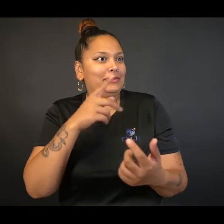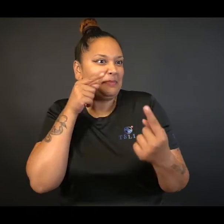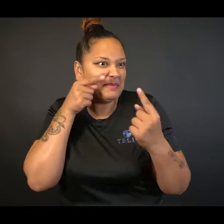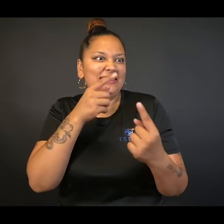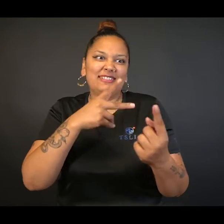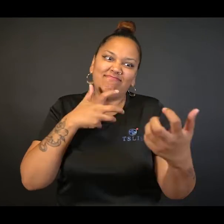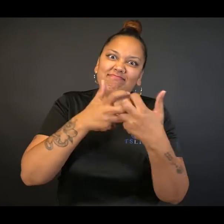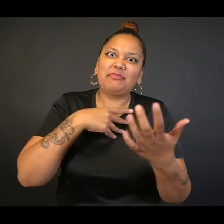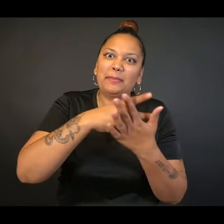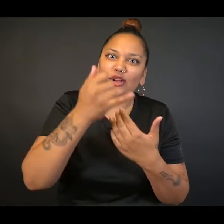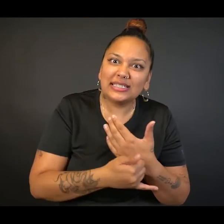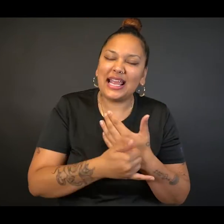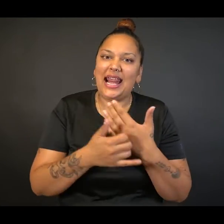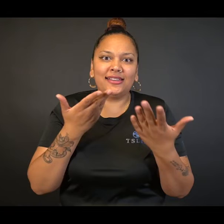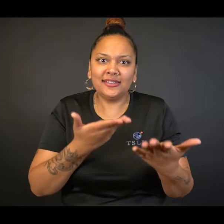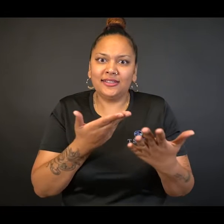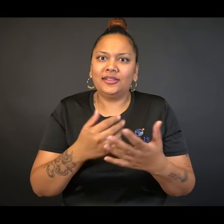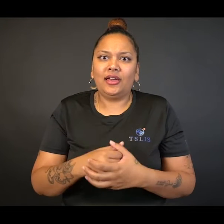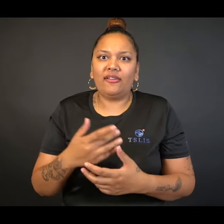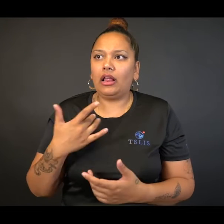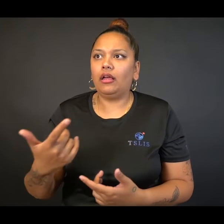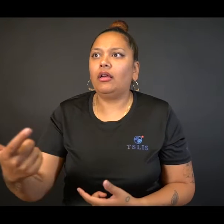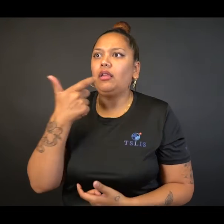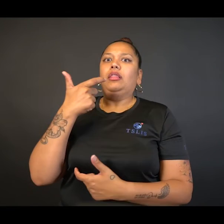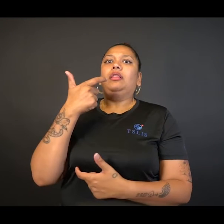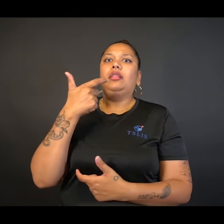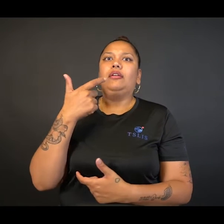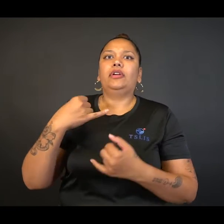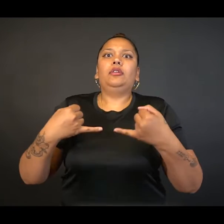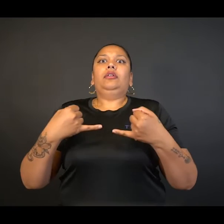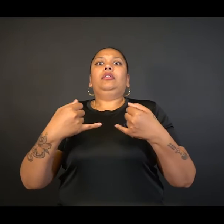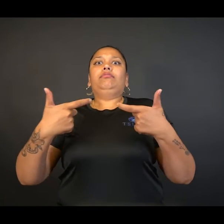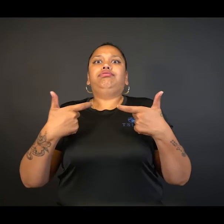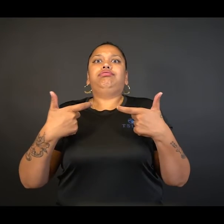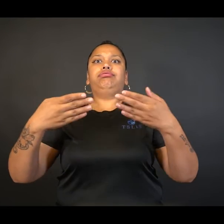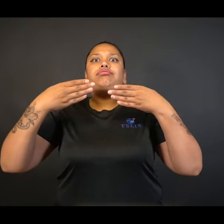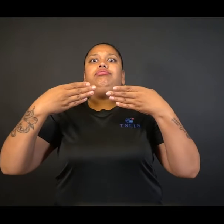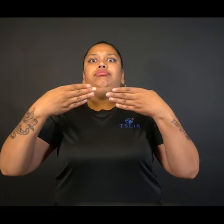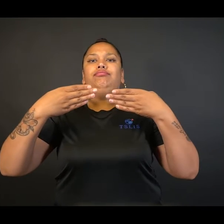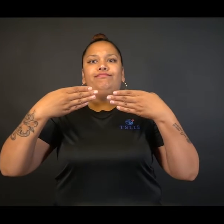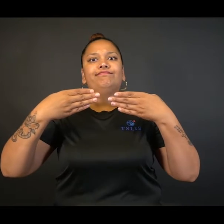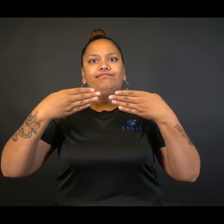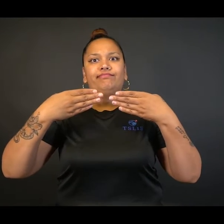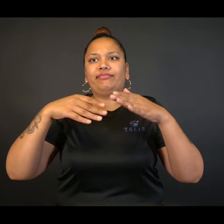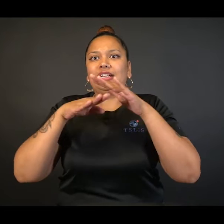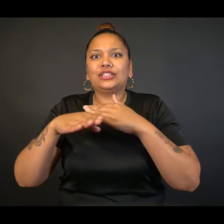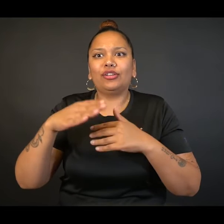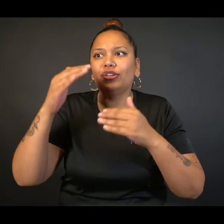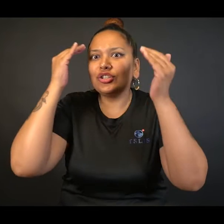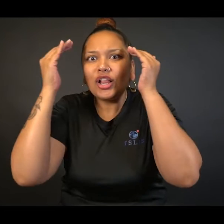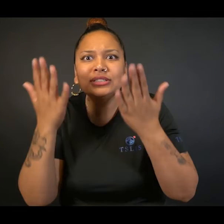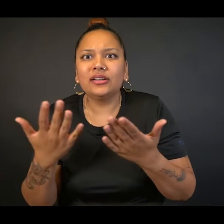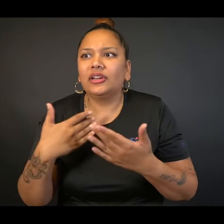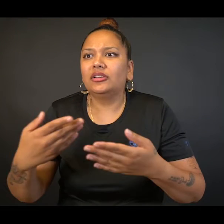project, I feel completely blocked off from having access to knowledge, having access to what's important for me to